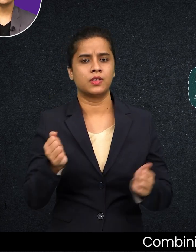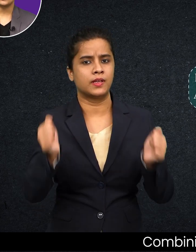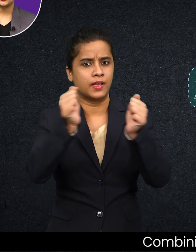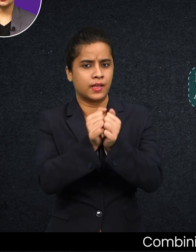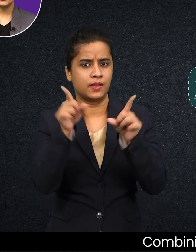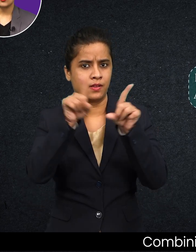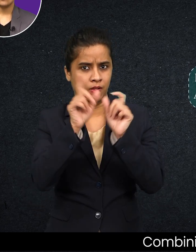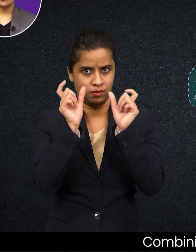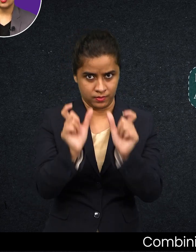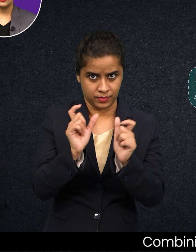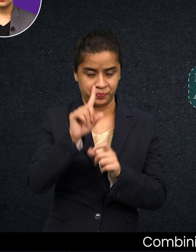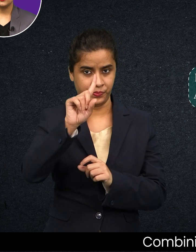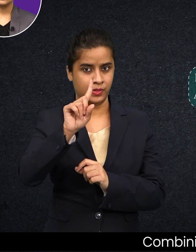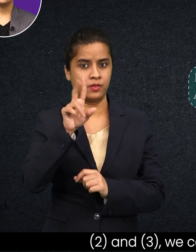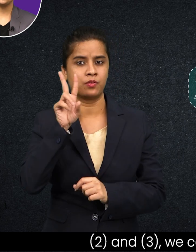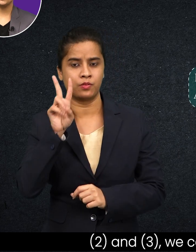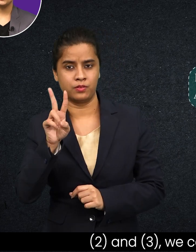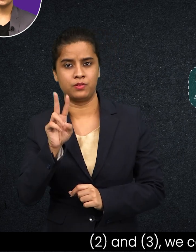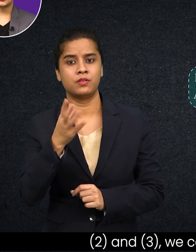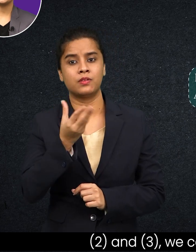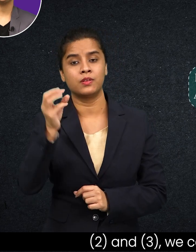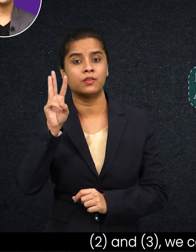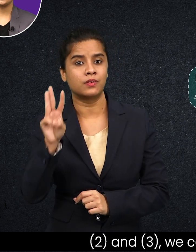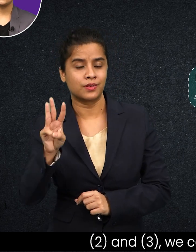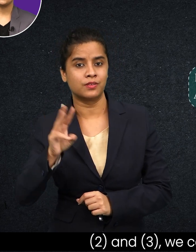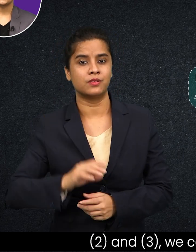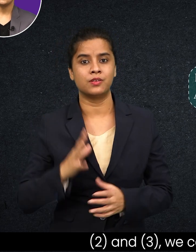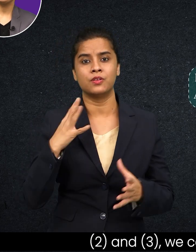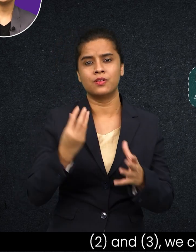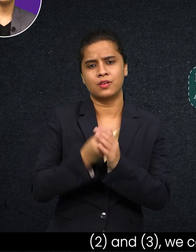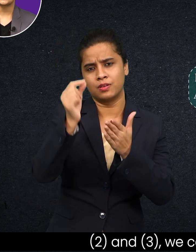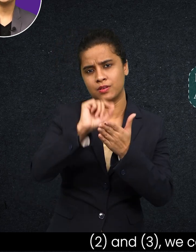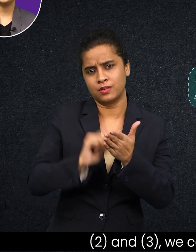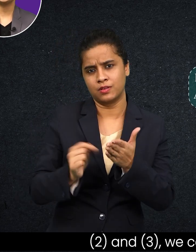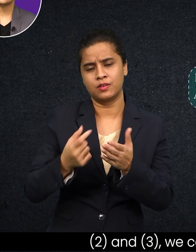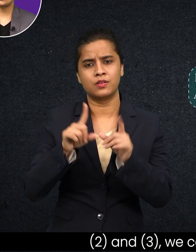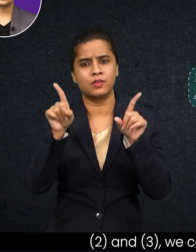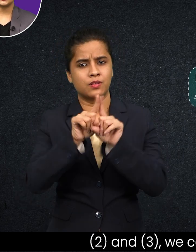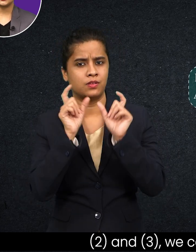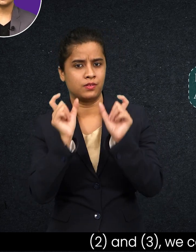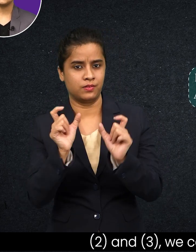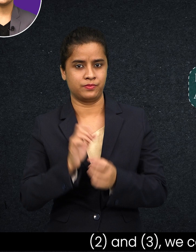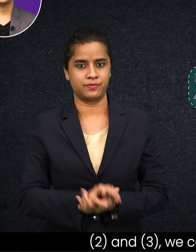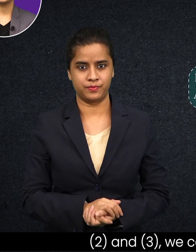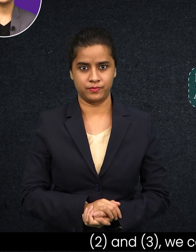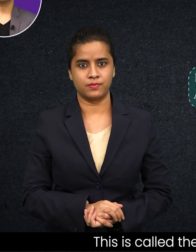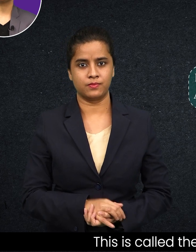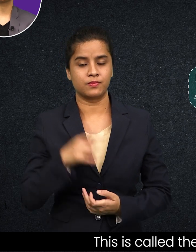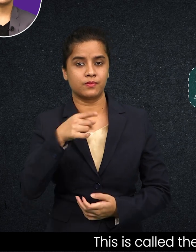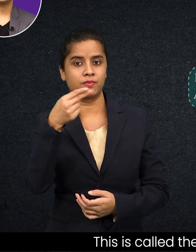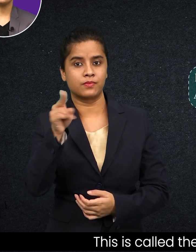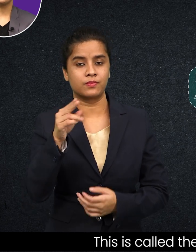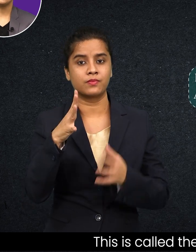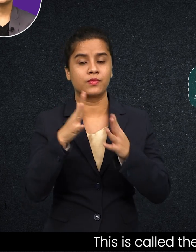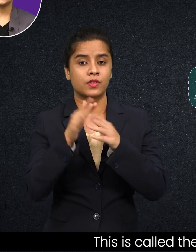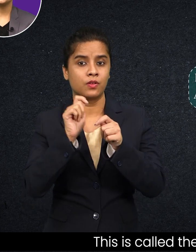Combining equations 1, 2 and 3, we can write these equations. This is